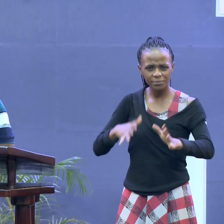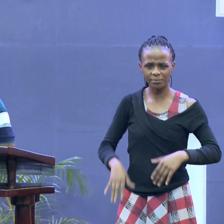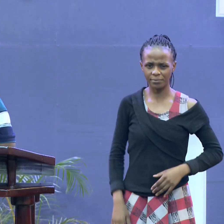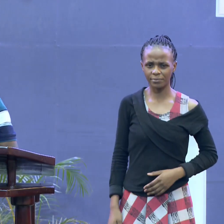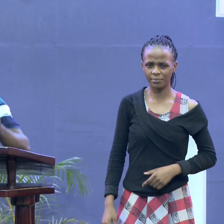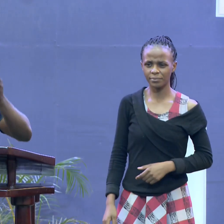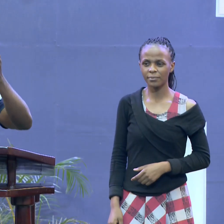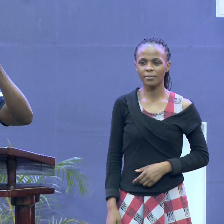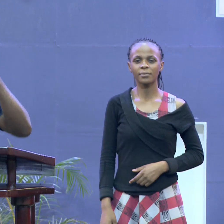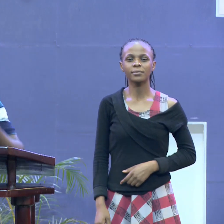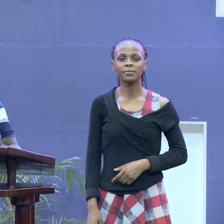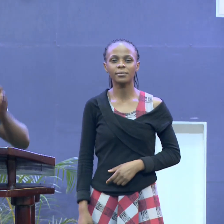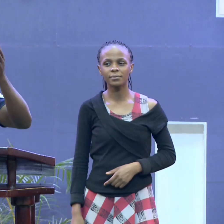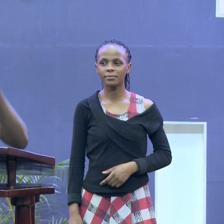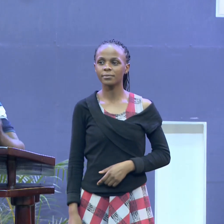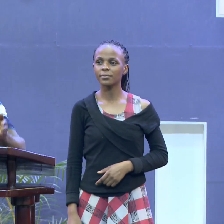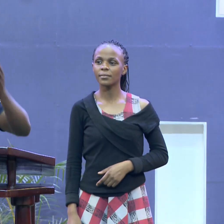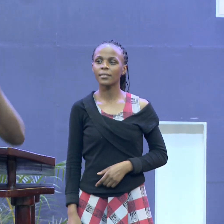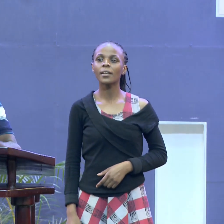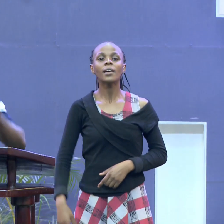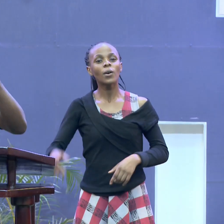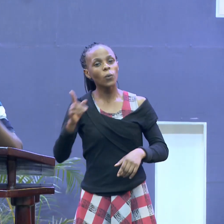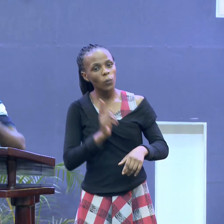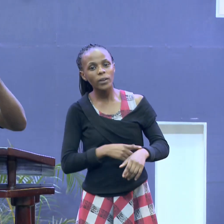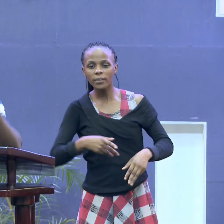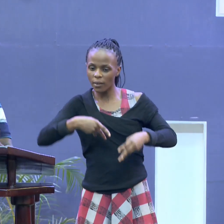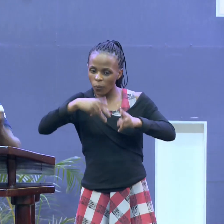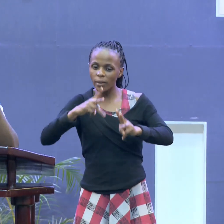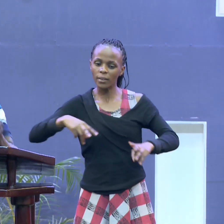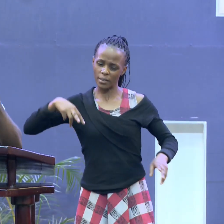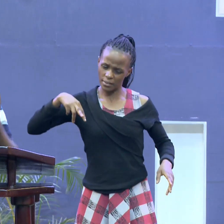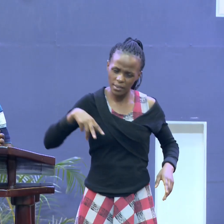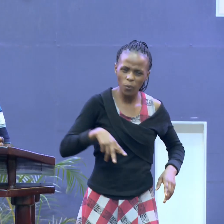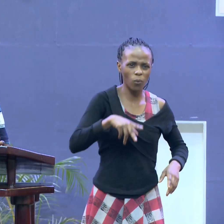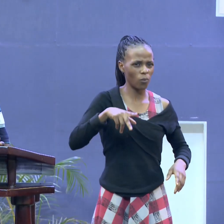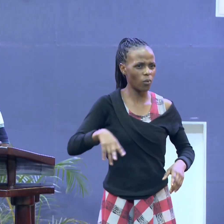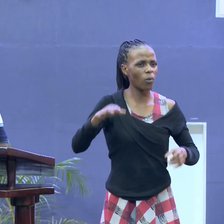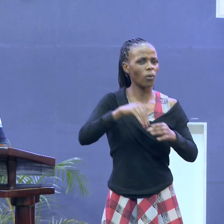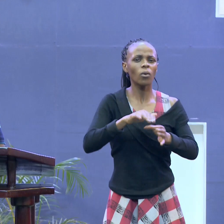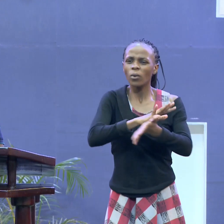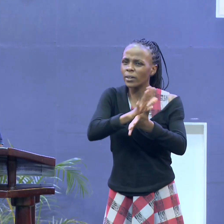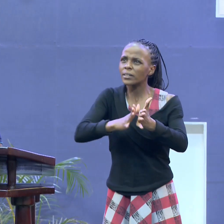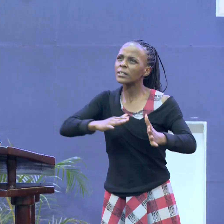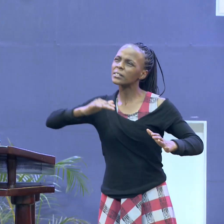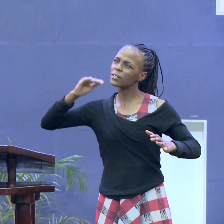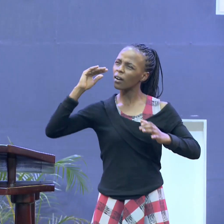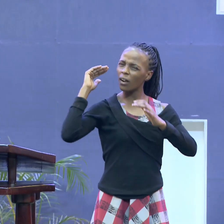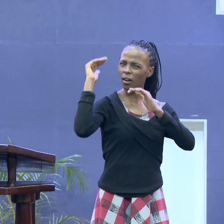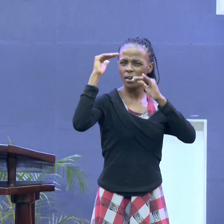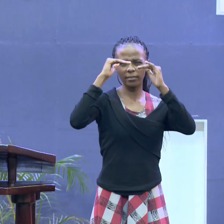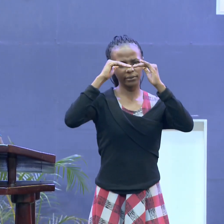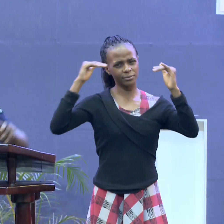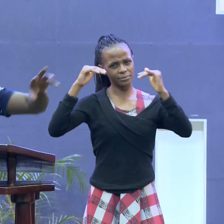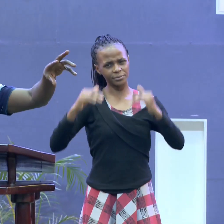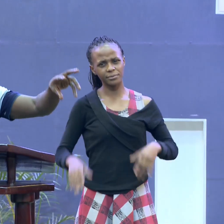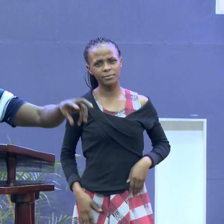righteous. Nga ku entambula gy'atambulira mu butuukirivu nga ya waggulu. When the level at which they walk in righteousness is